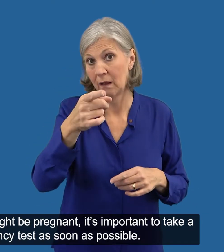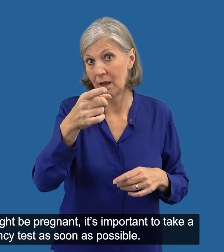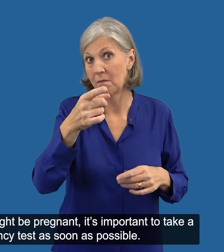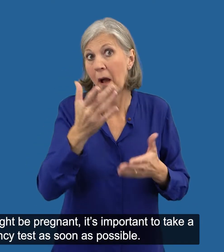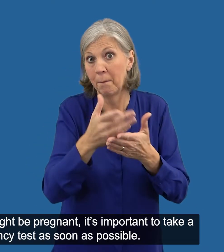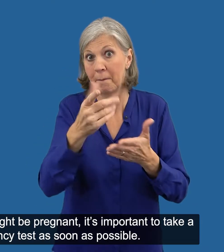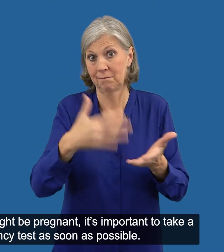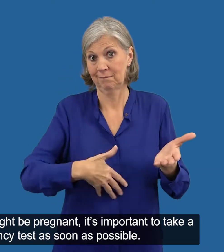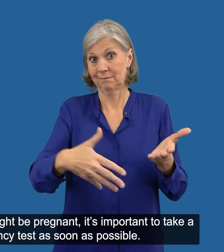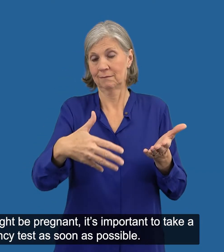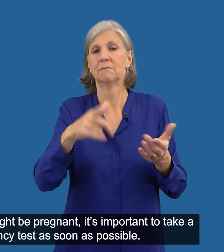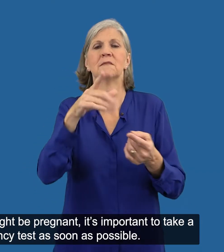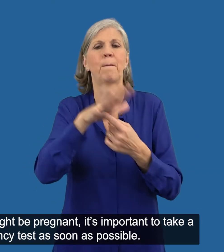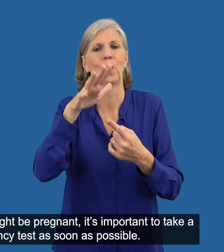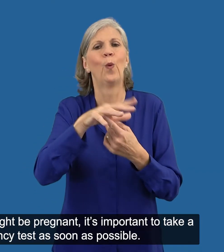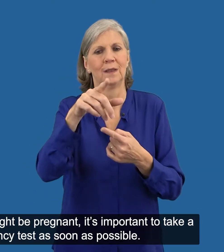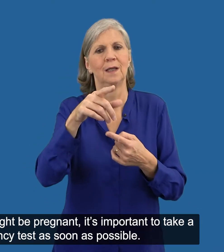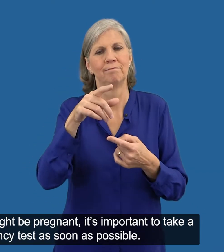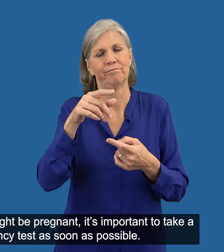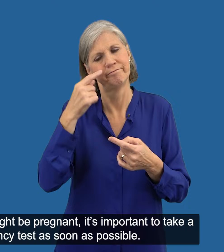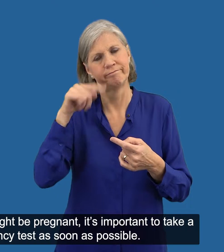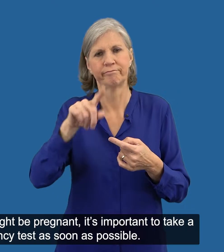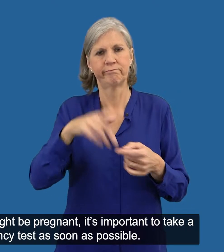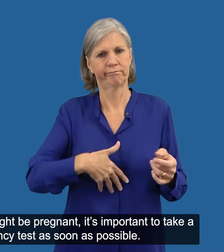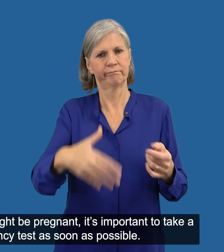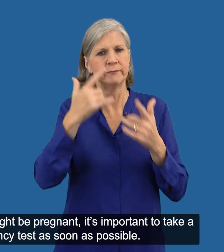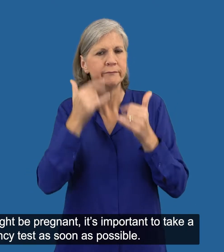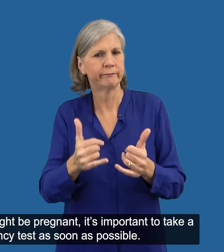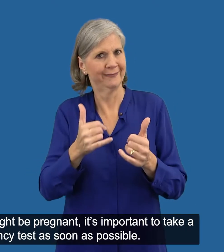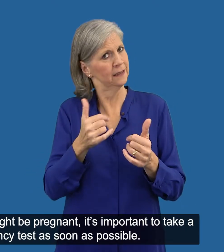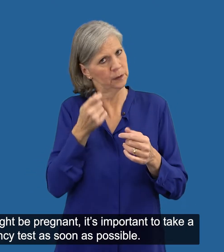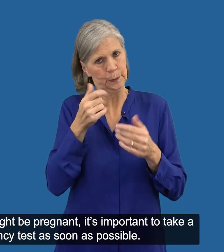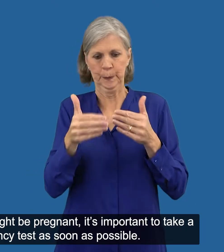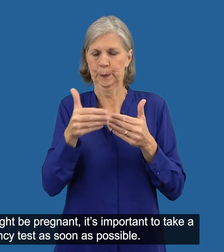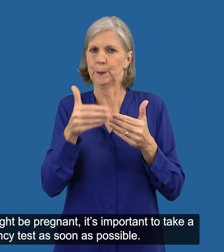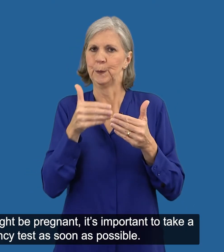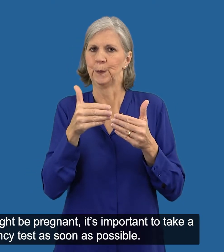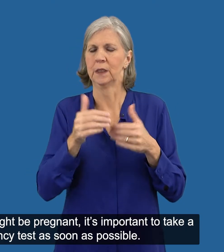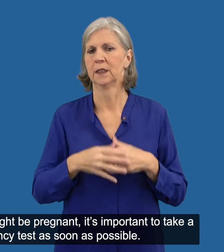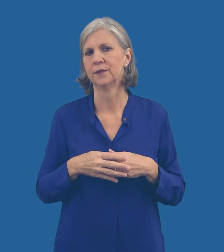If you think you might be pregnant, it's important to take a pregnancy test as soon as possible.